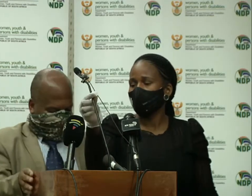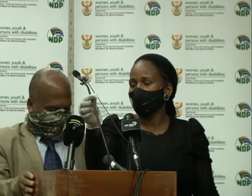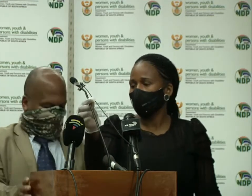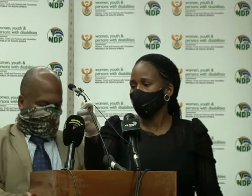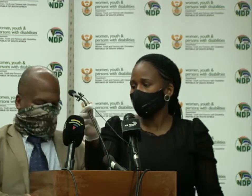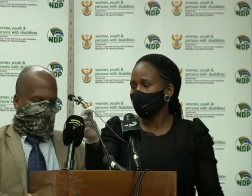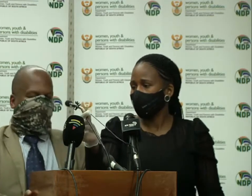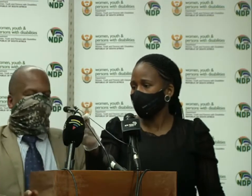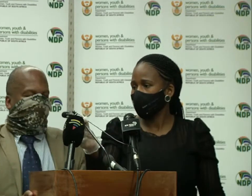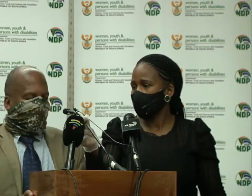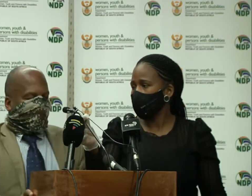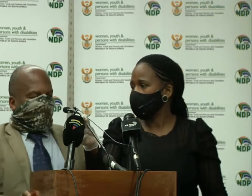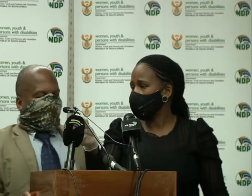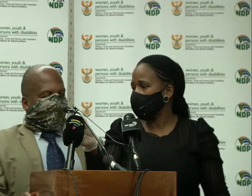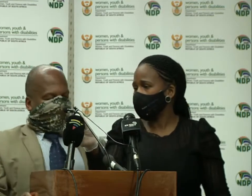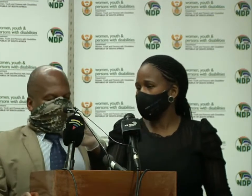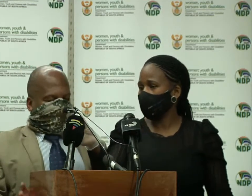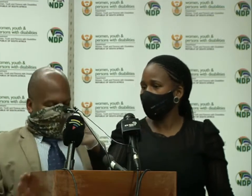YHA.